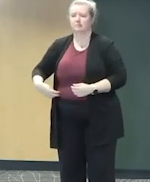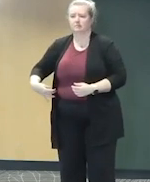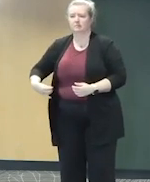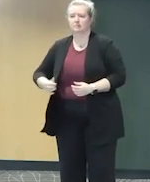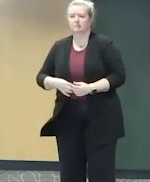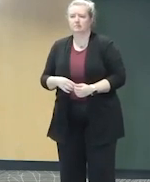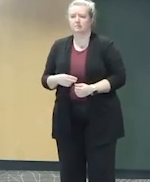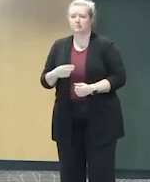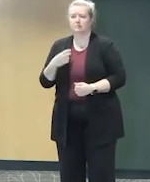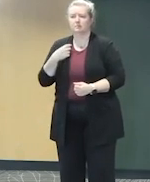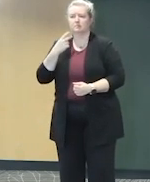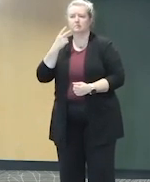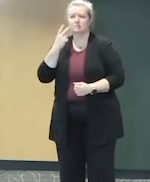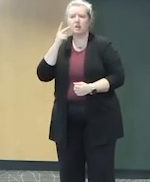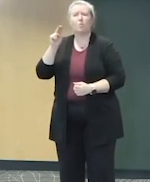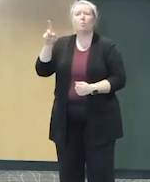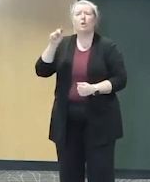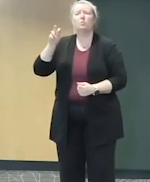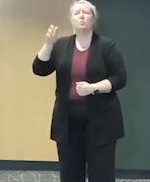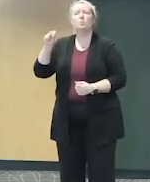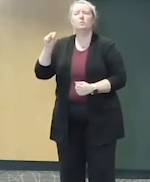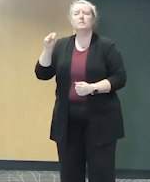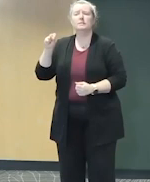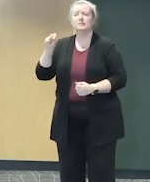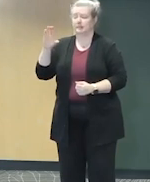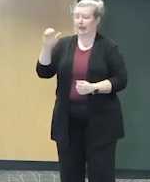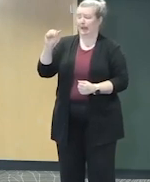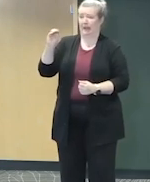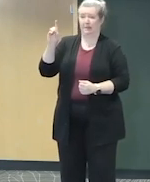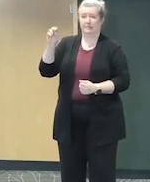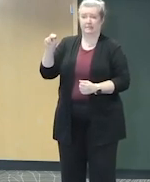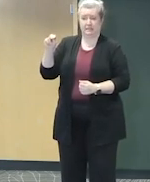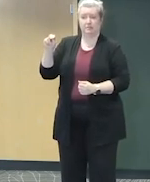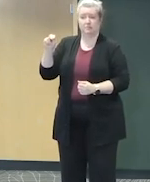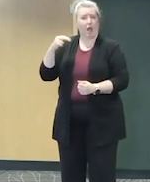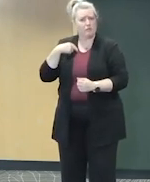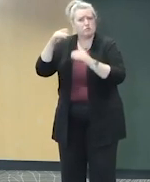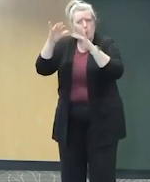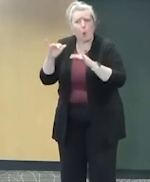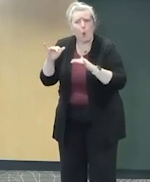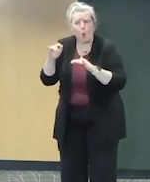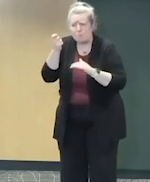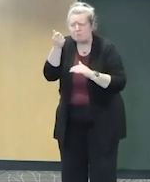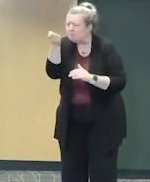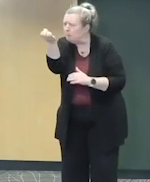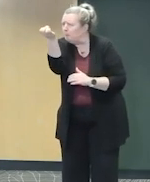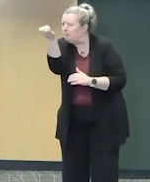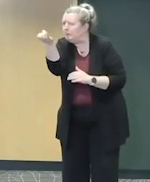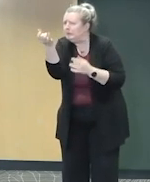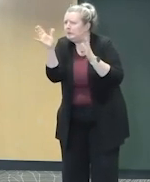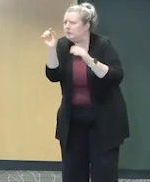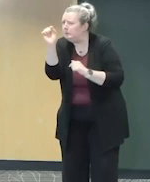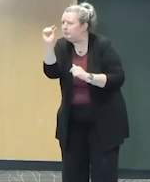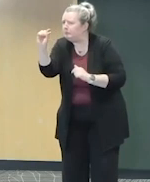County, was that? Just now, where there are some snowflakes, but temperatures look not really any accumulation. Temperatures are going to